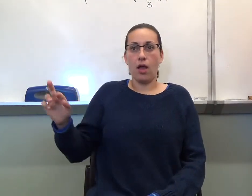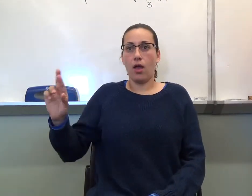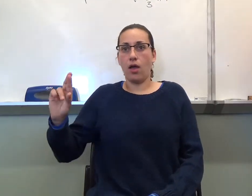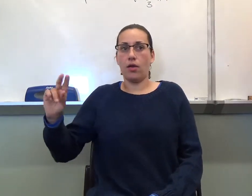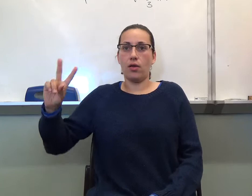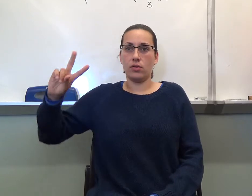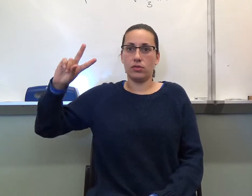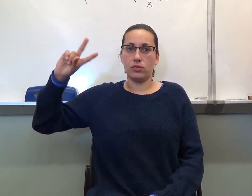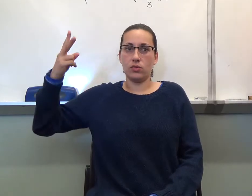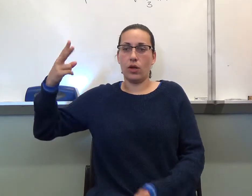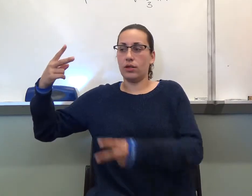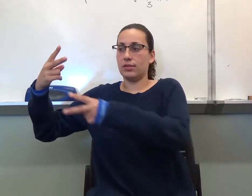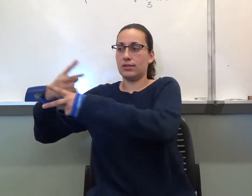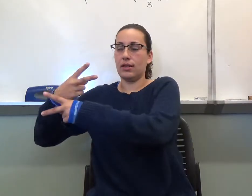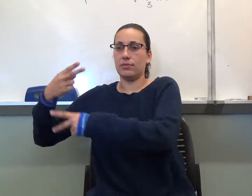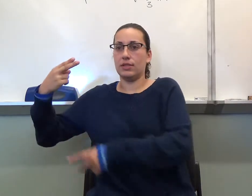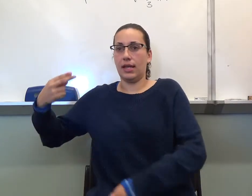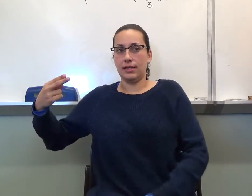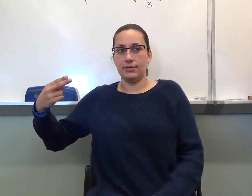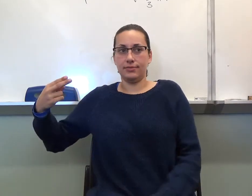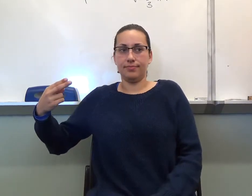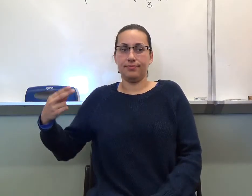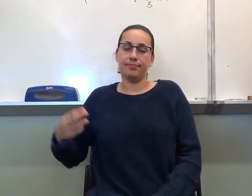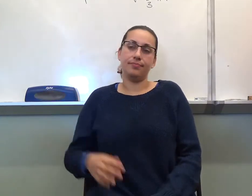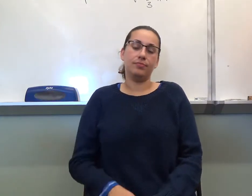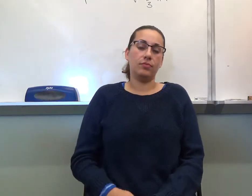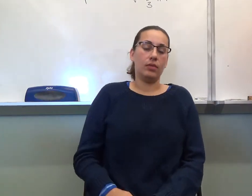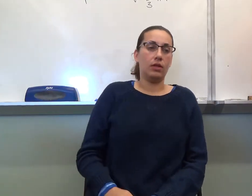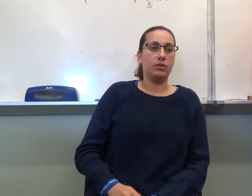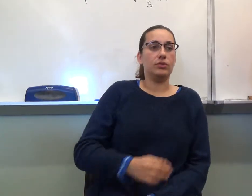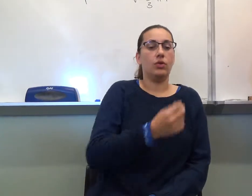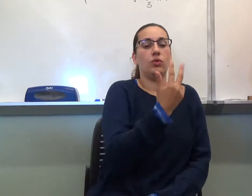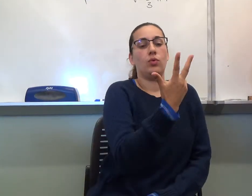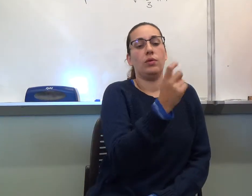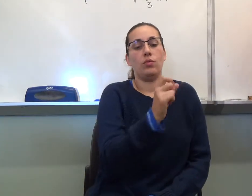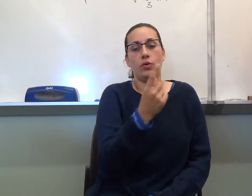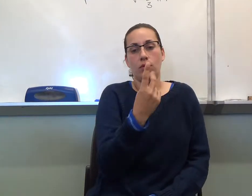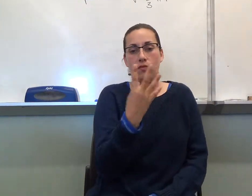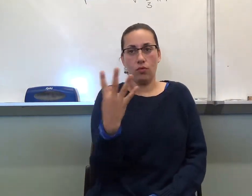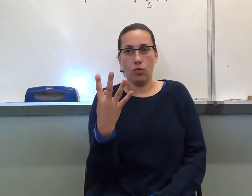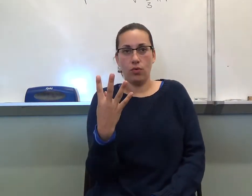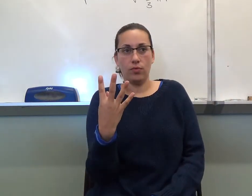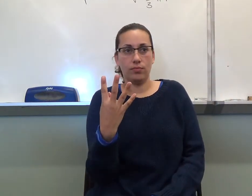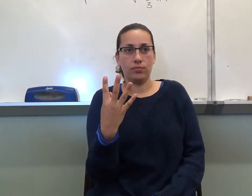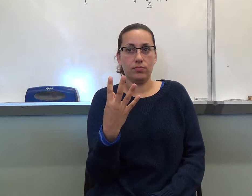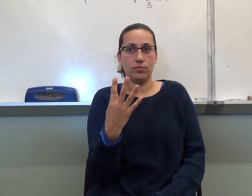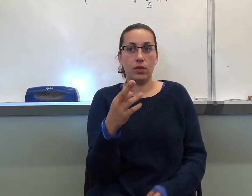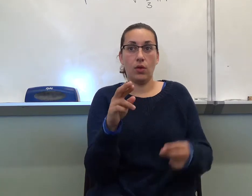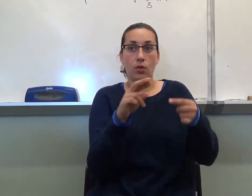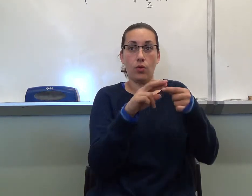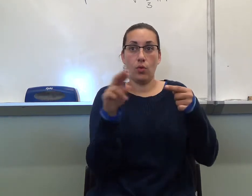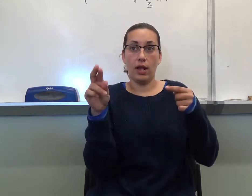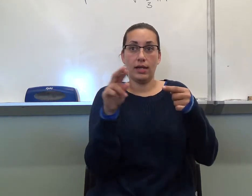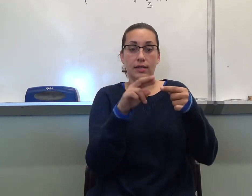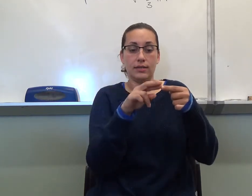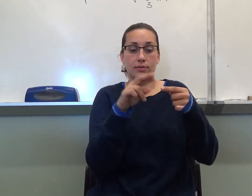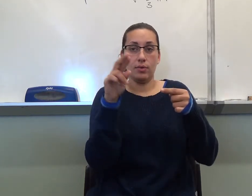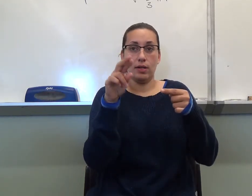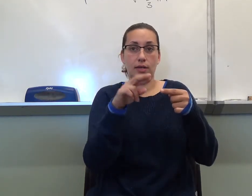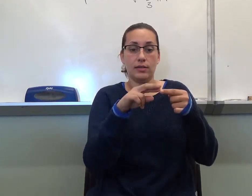which let's say is 3.14 for pi. Now the radius they have to give us, and that radius is 1